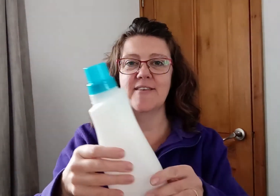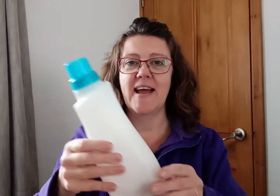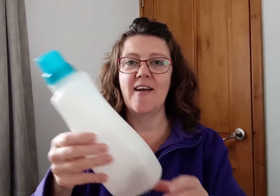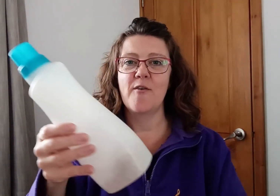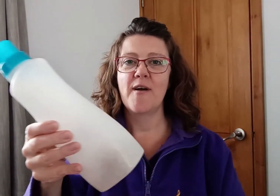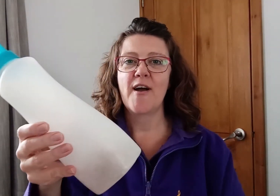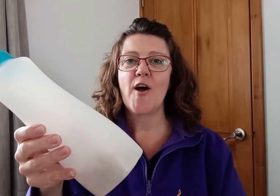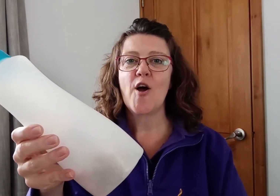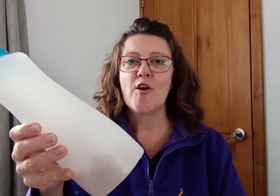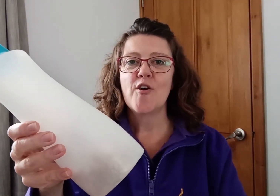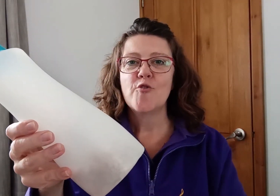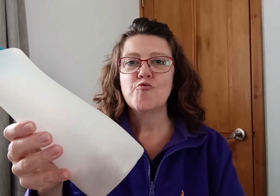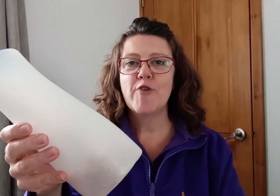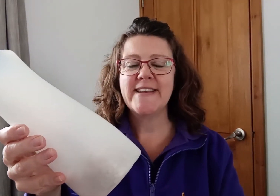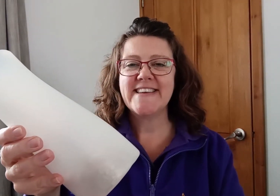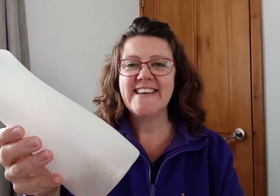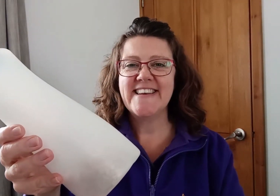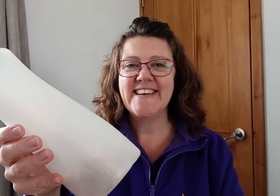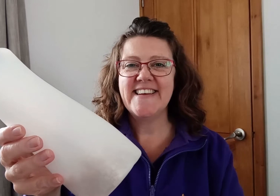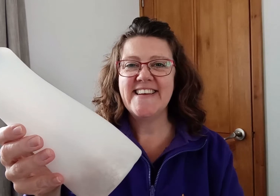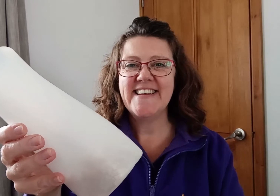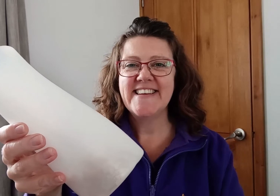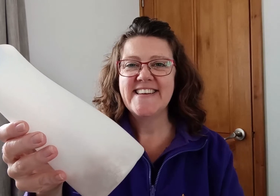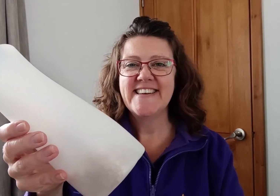now. Ready,